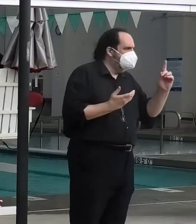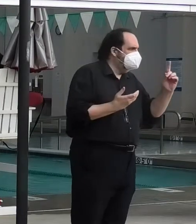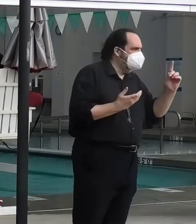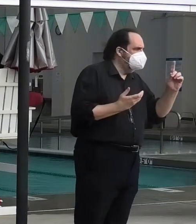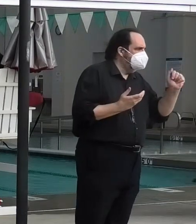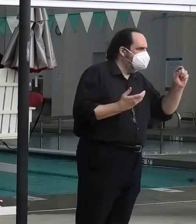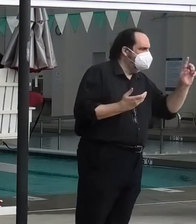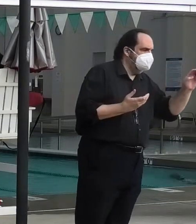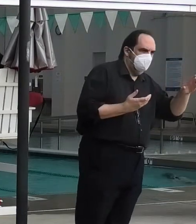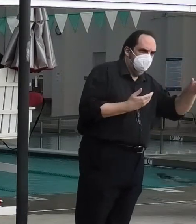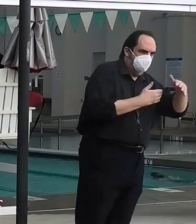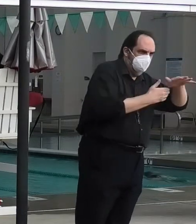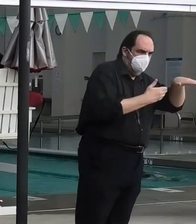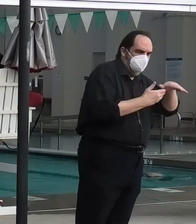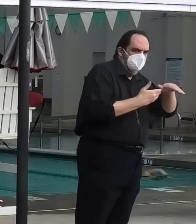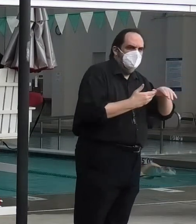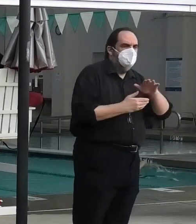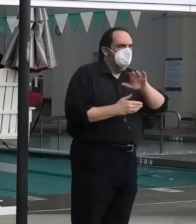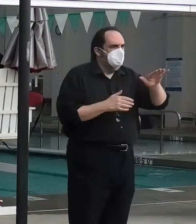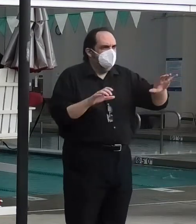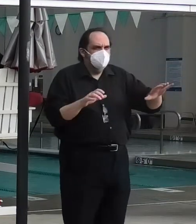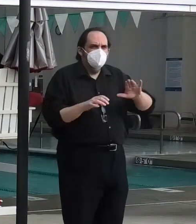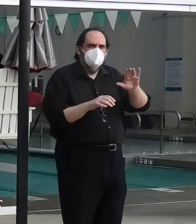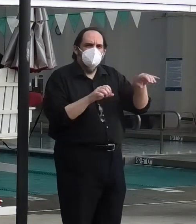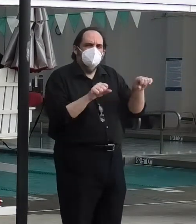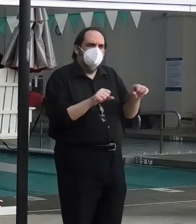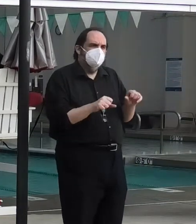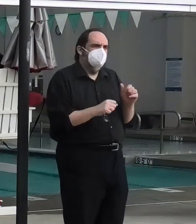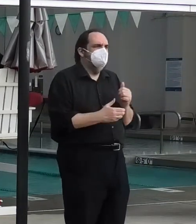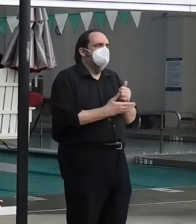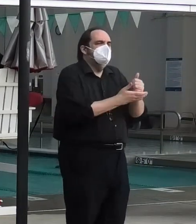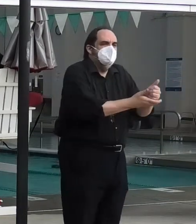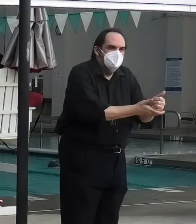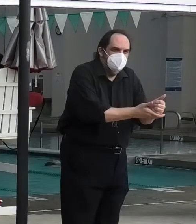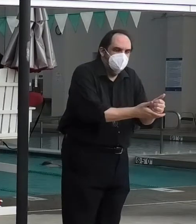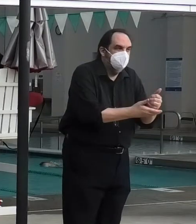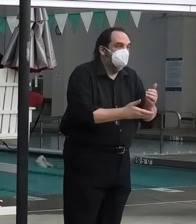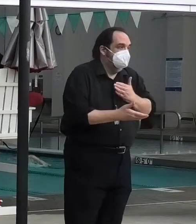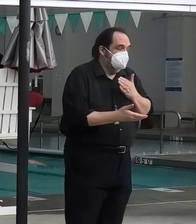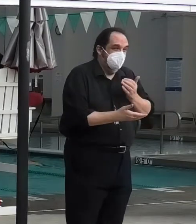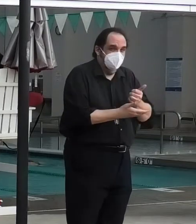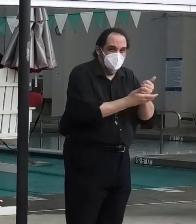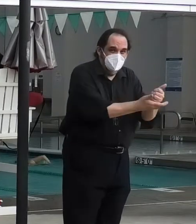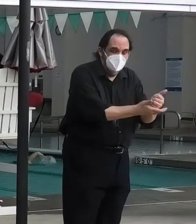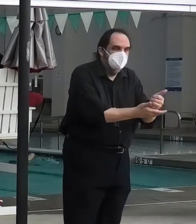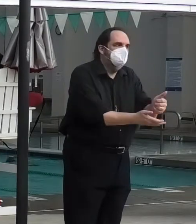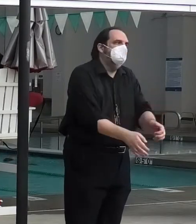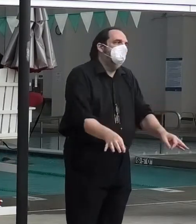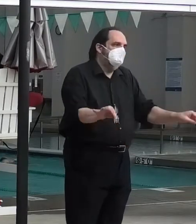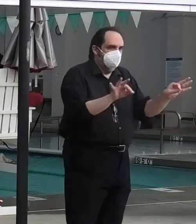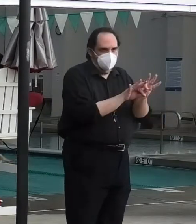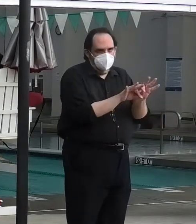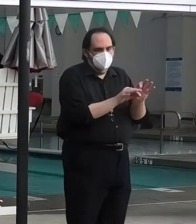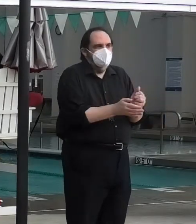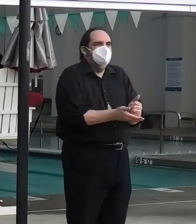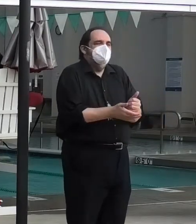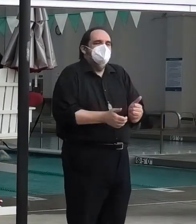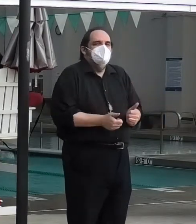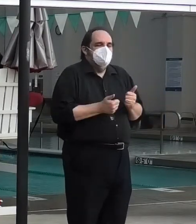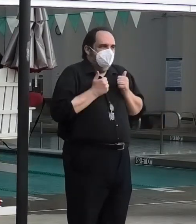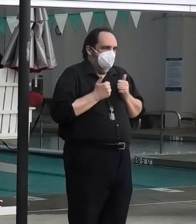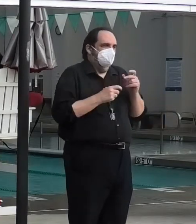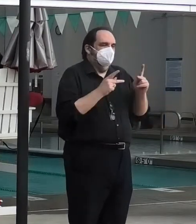because your actions, your ability to intervene and willingness to help is key in this chain